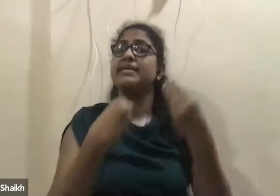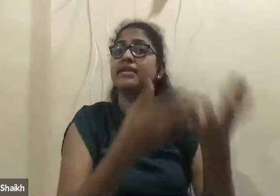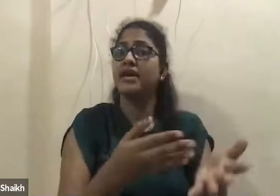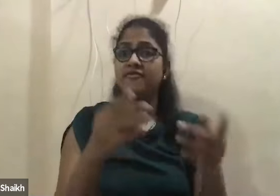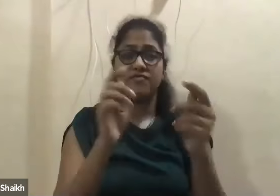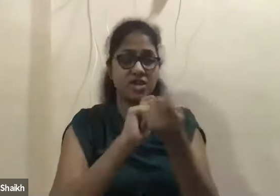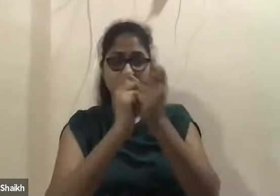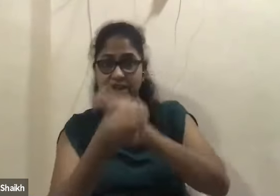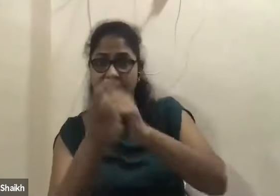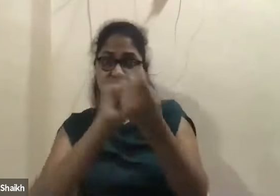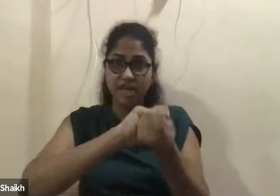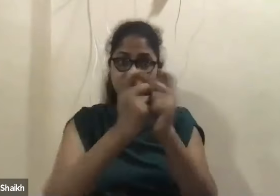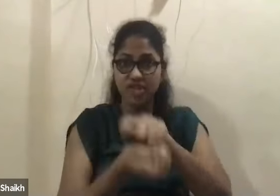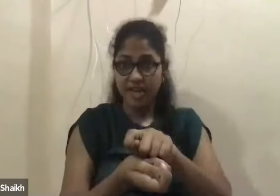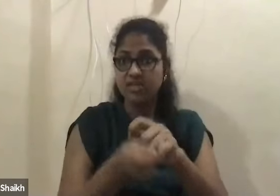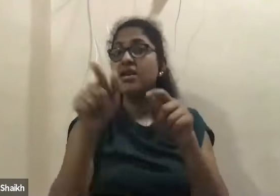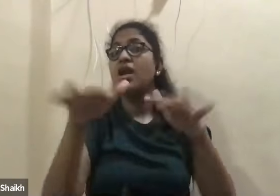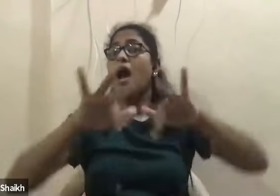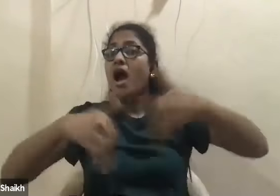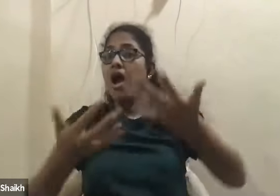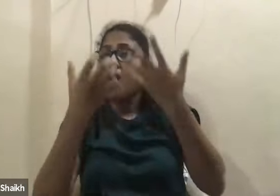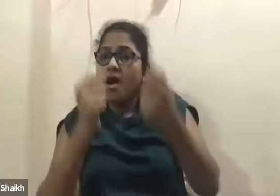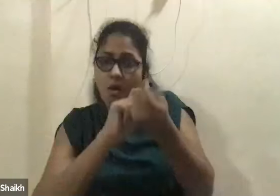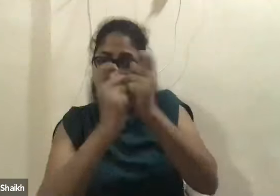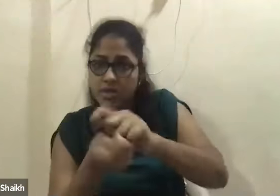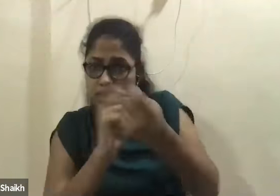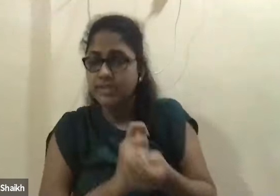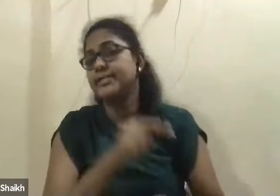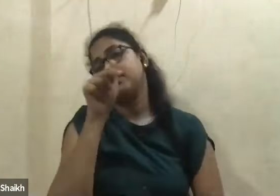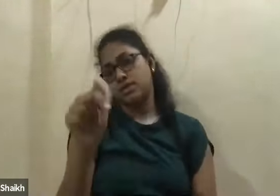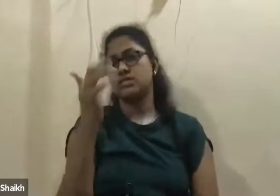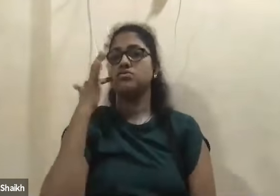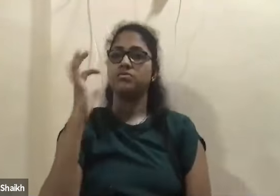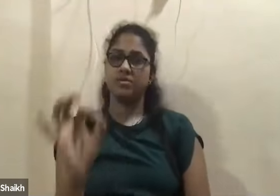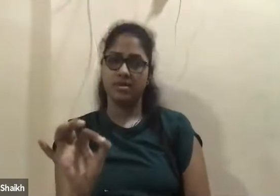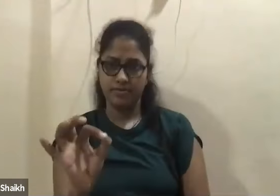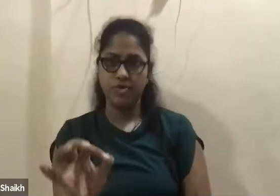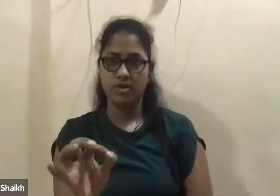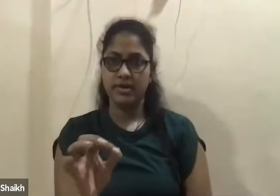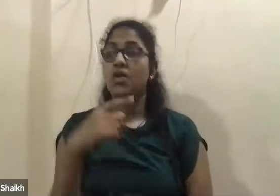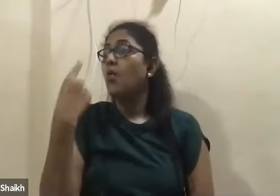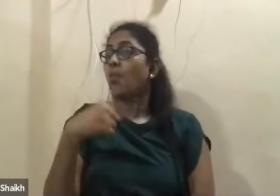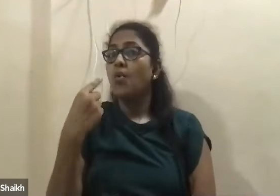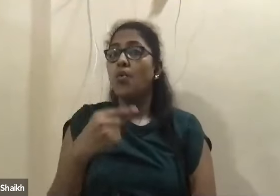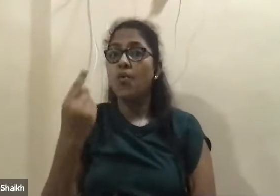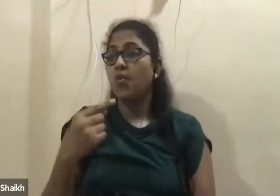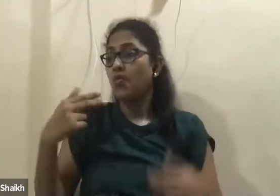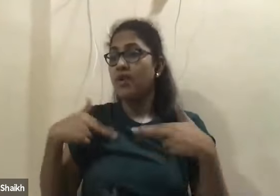to what extent how you would want it to be amended, etc. I think that's also, those are legal intricacies that